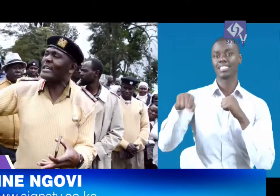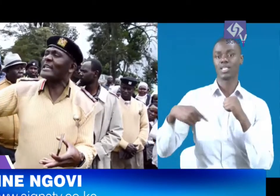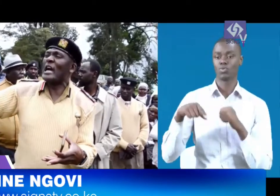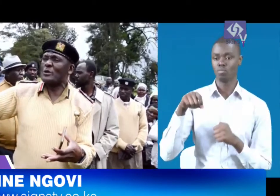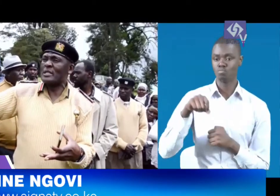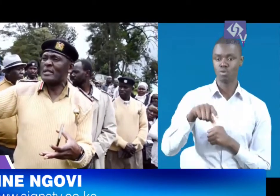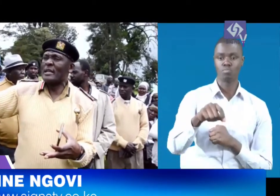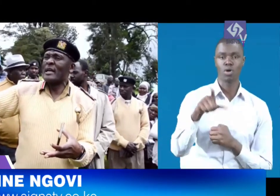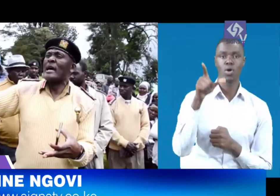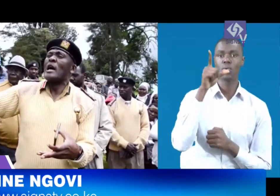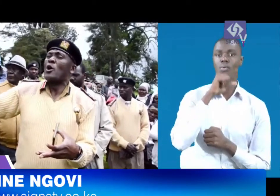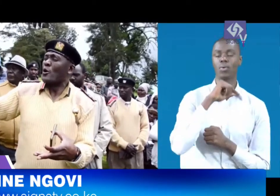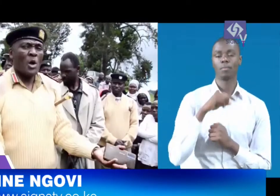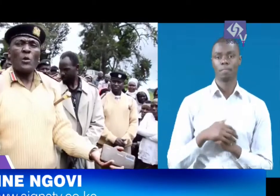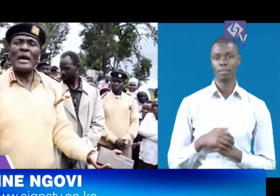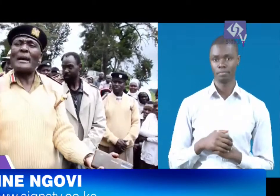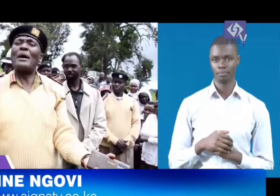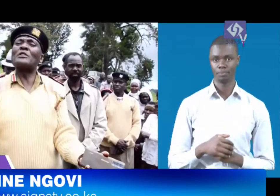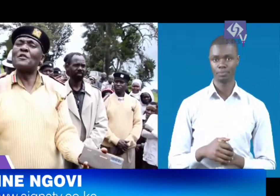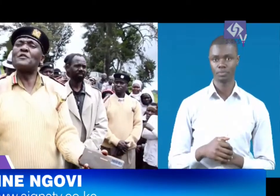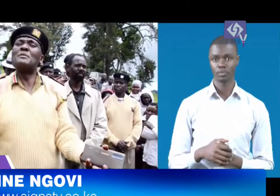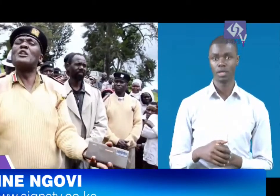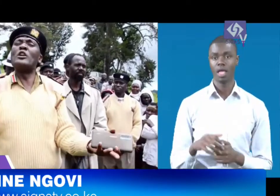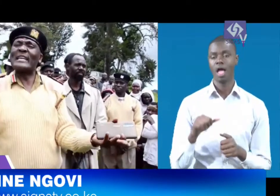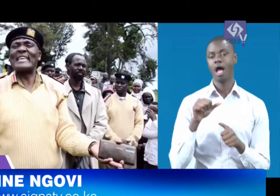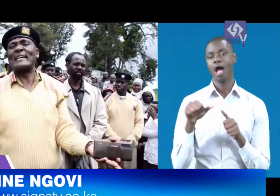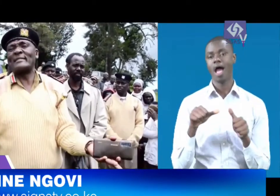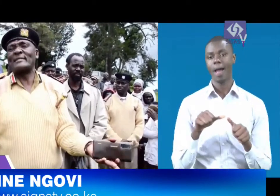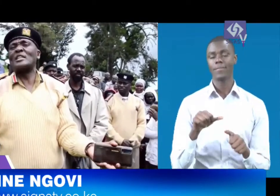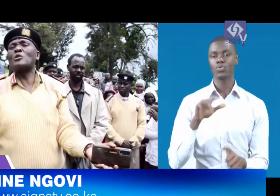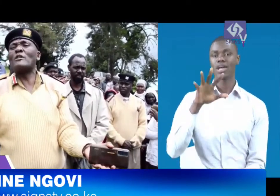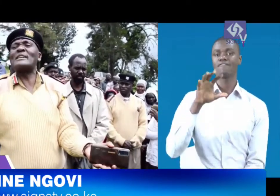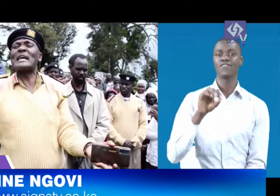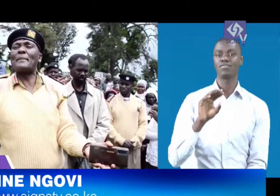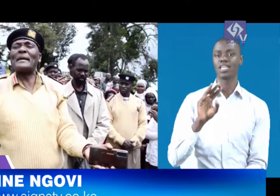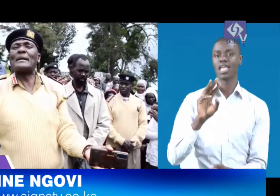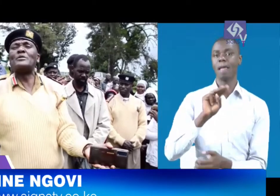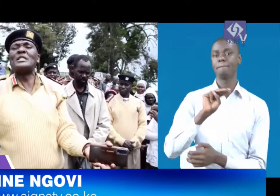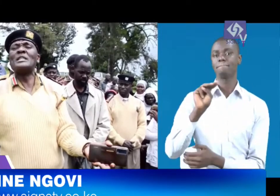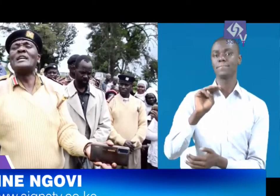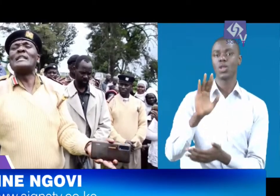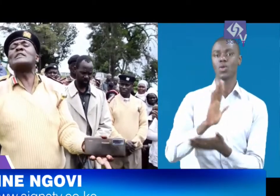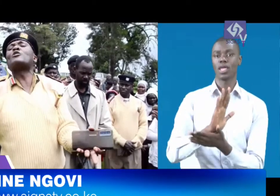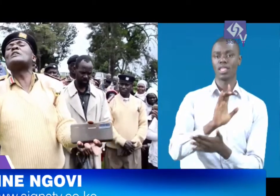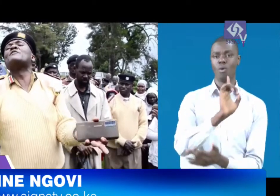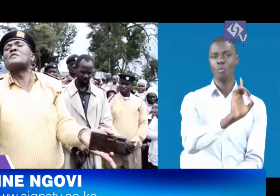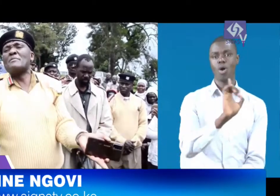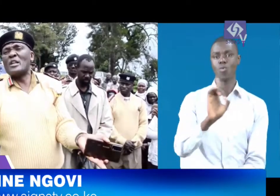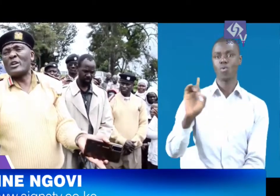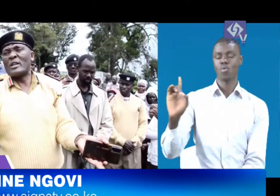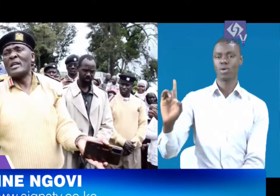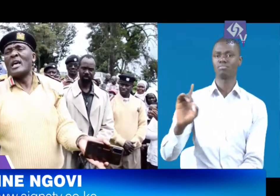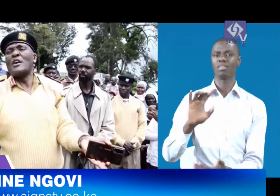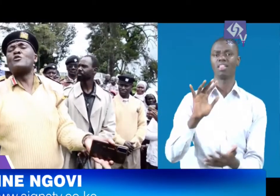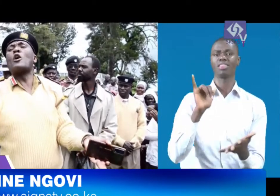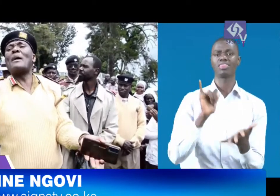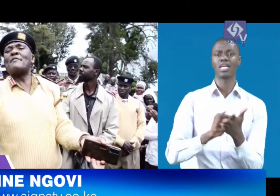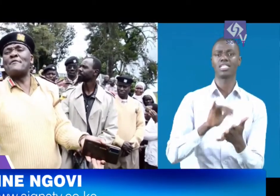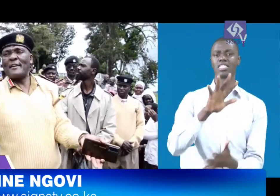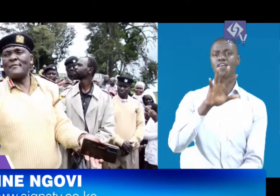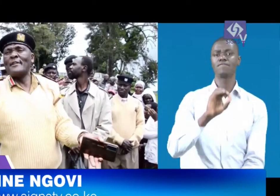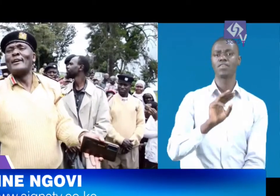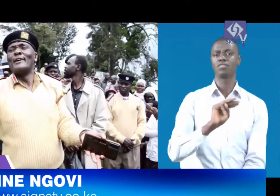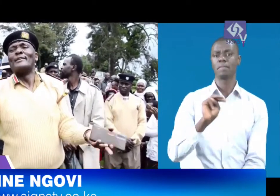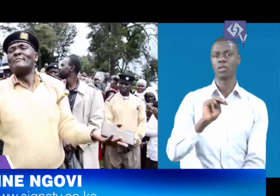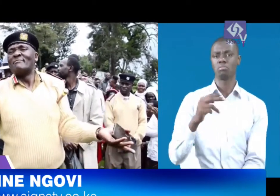already on the ground. We are about 50 million Kenyans. Each one of us akipanda muti, that's already 50 million. If you go